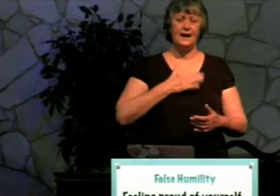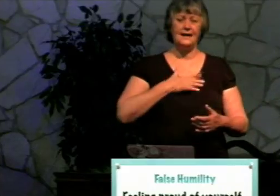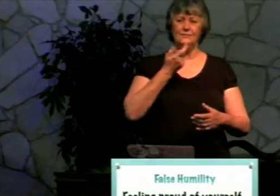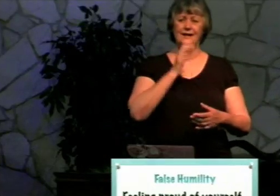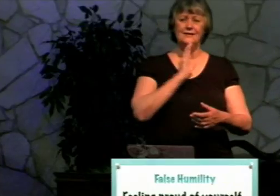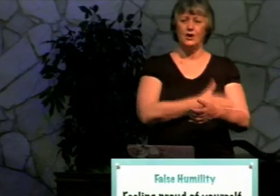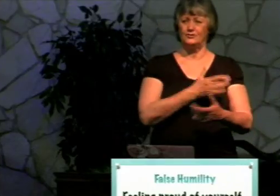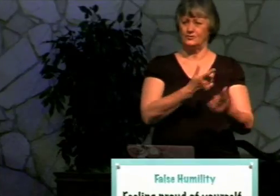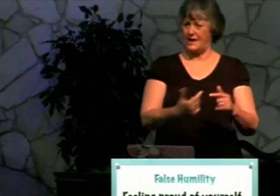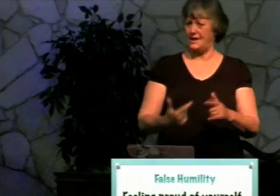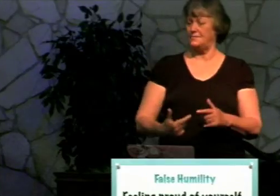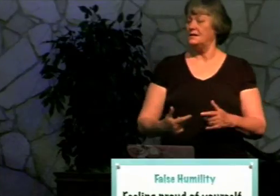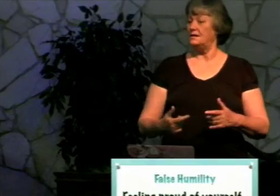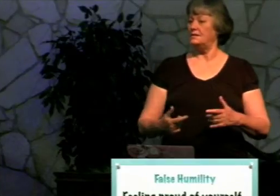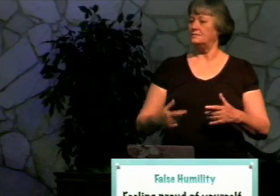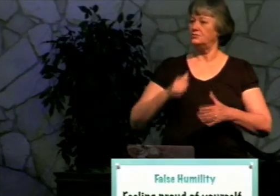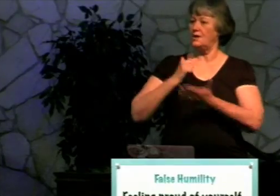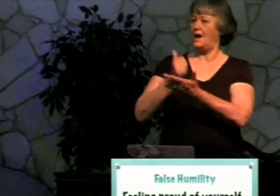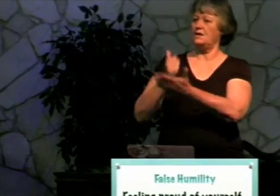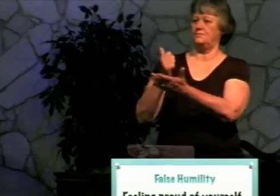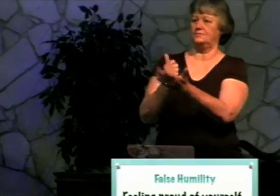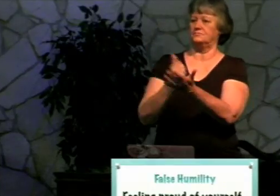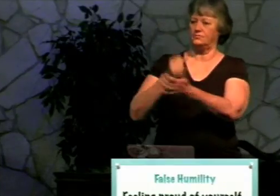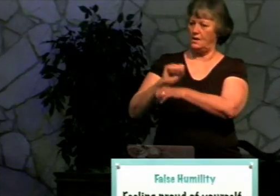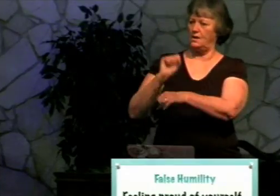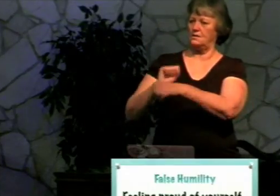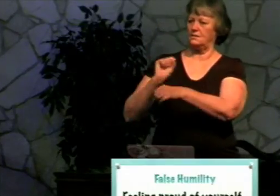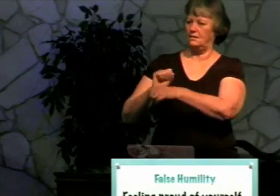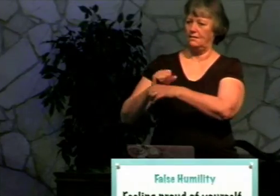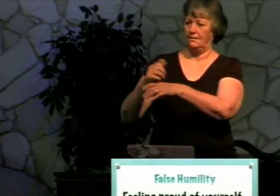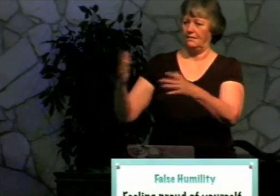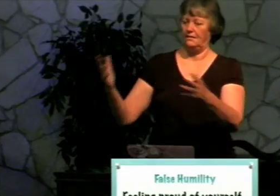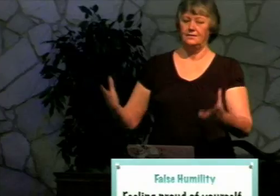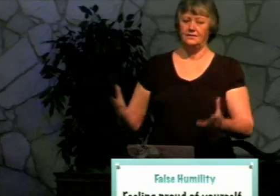my granddaughters came to help, to work.